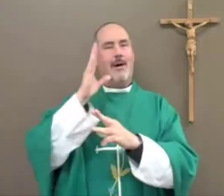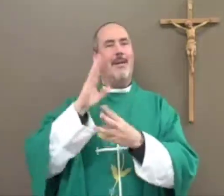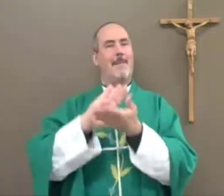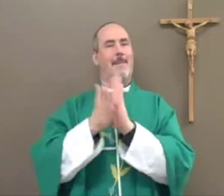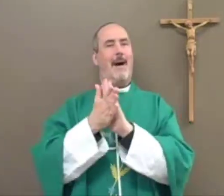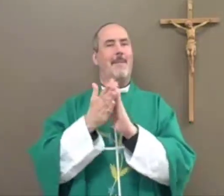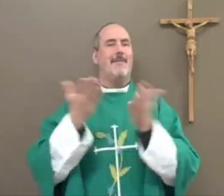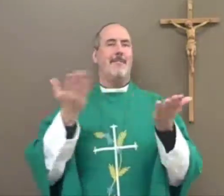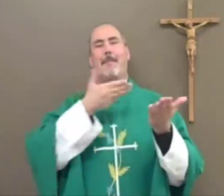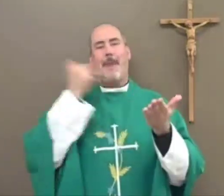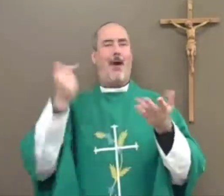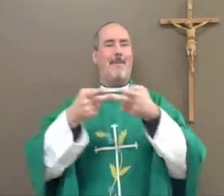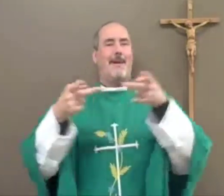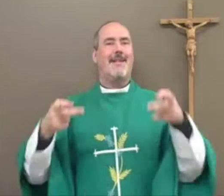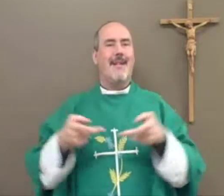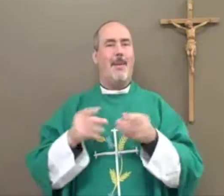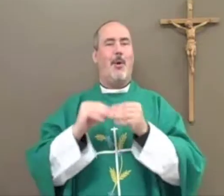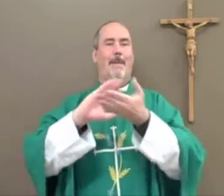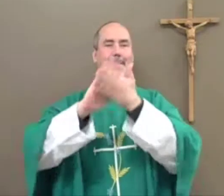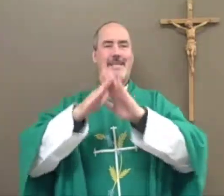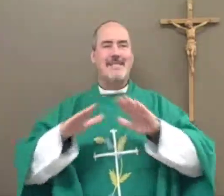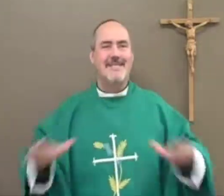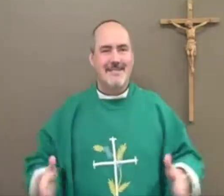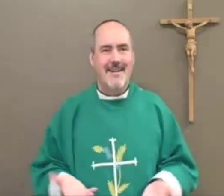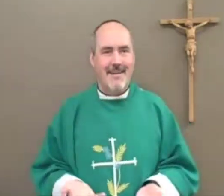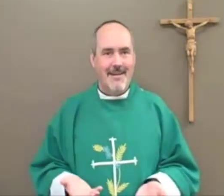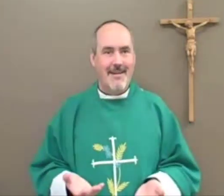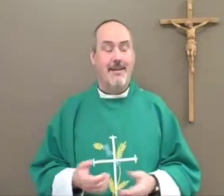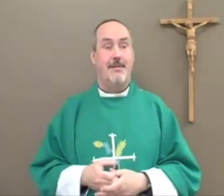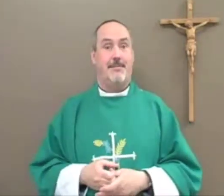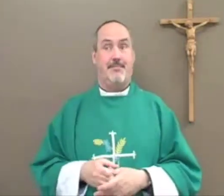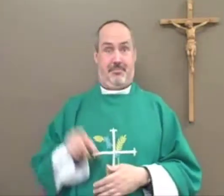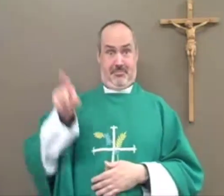then, hopefully, the world would become a better place and a place of peace.